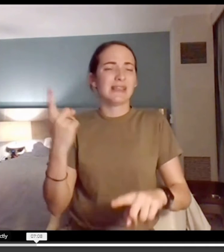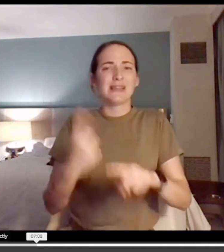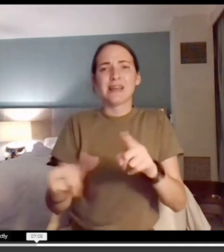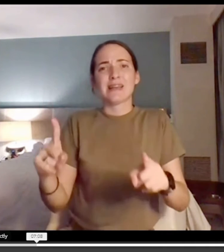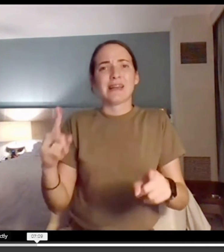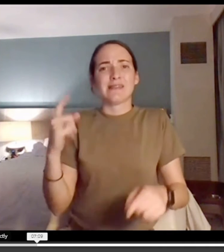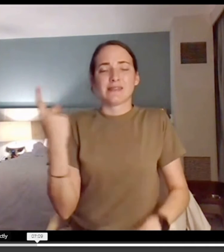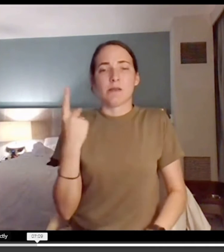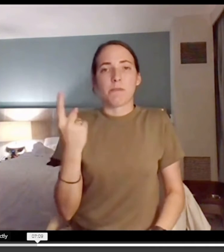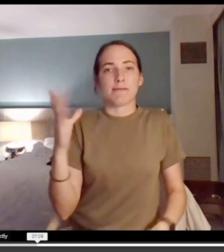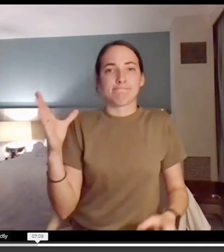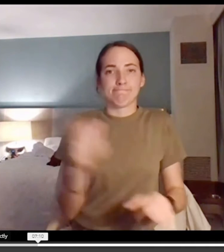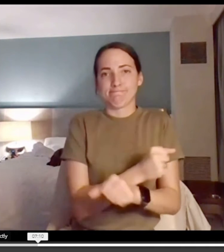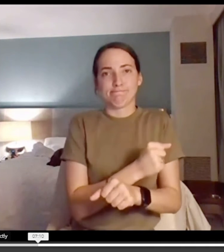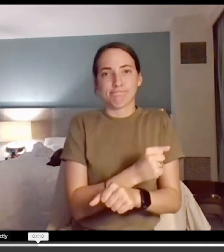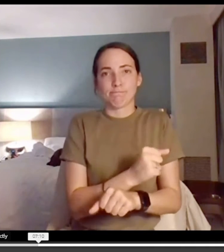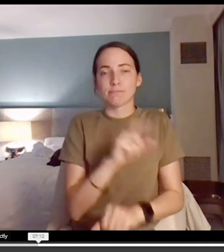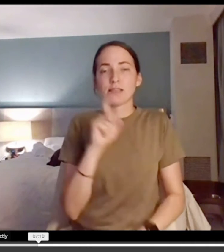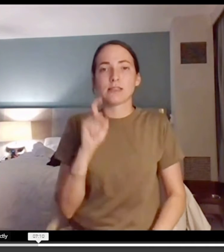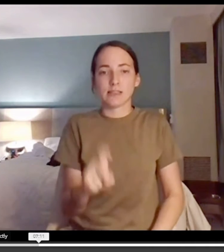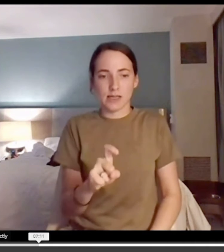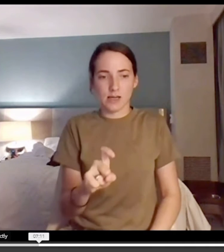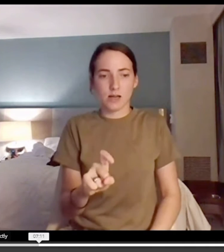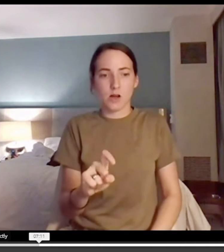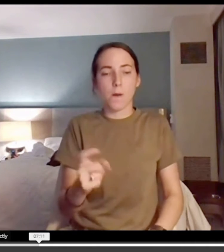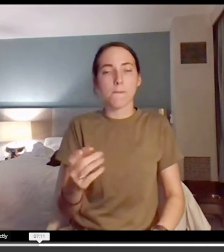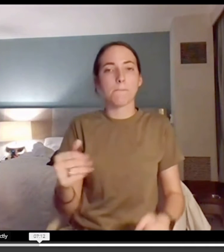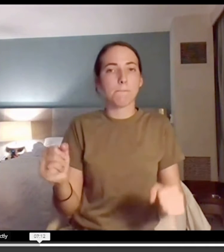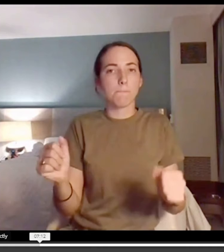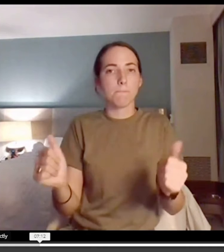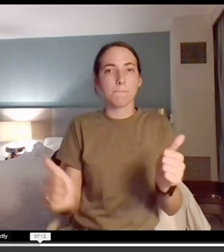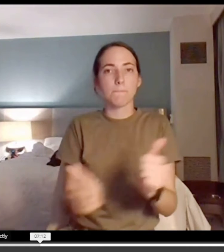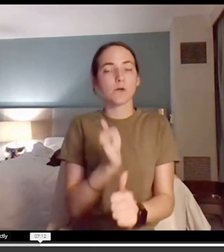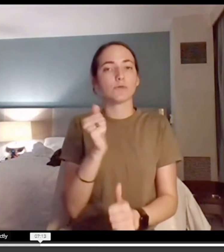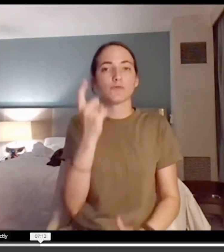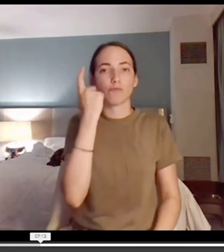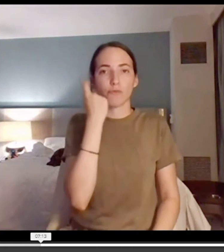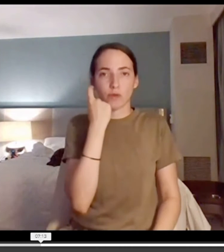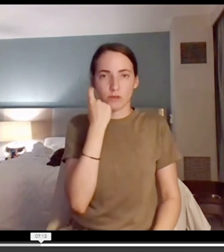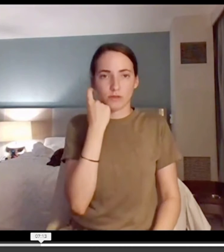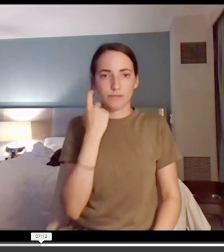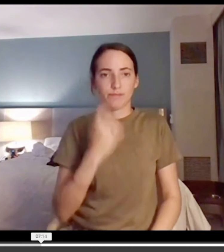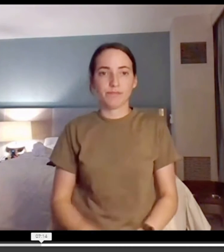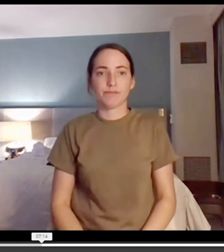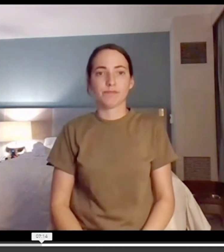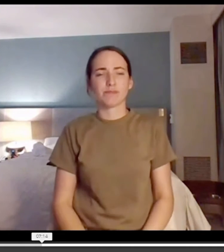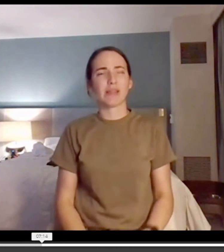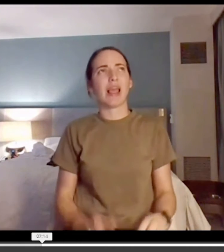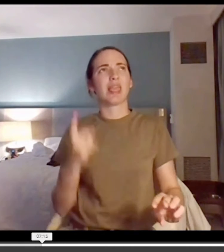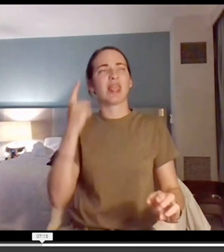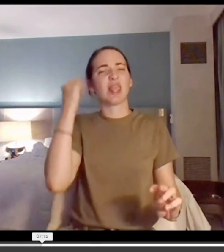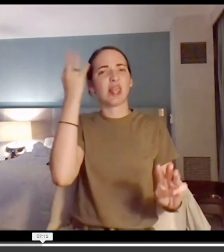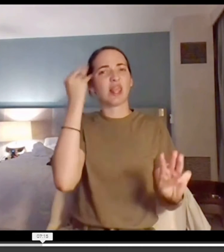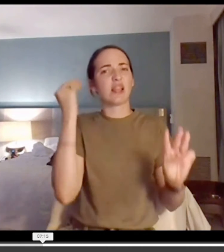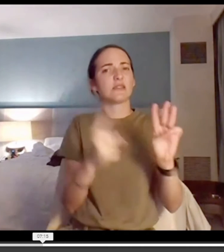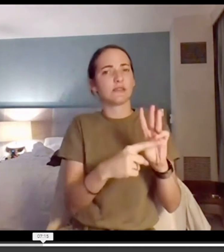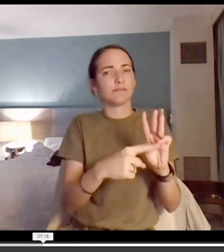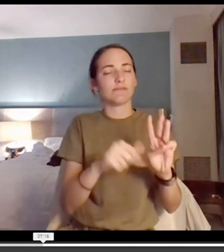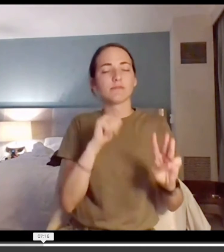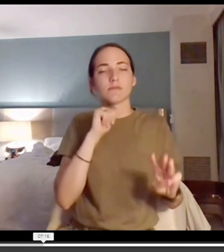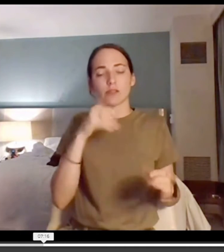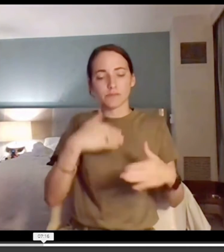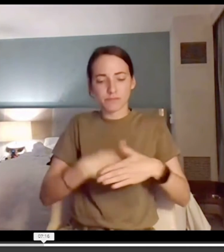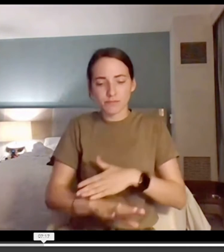that medical record is updated. So I would tell you not to go in. I think it's number 6, don't go in alone.